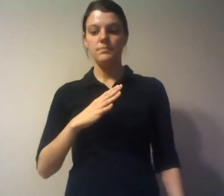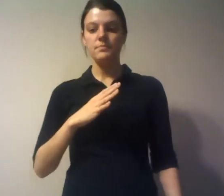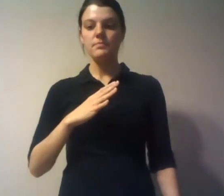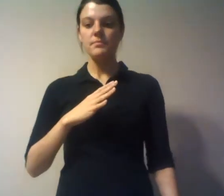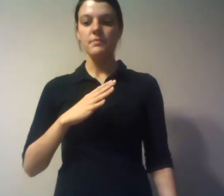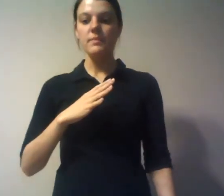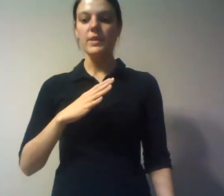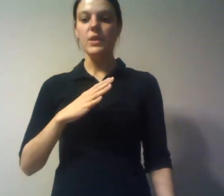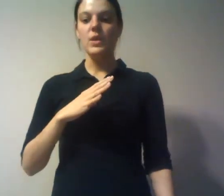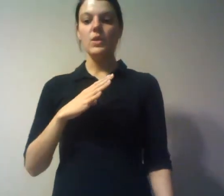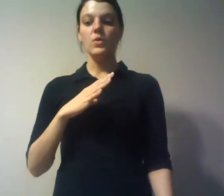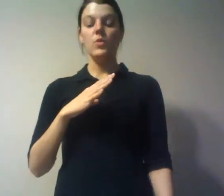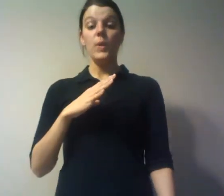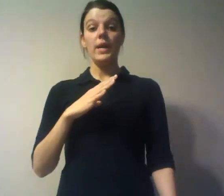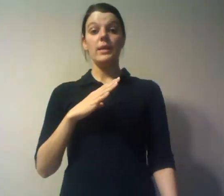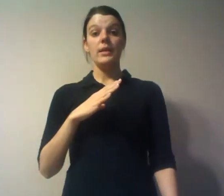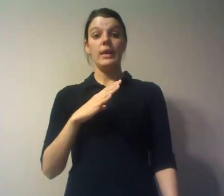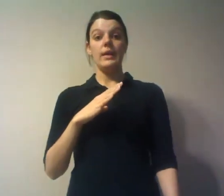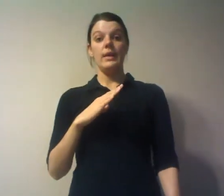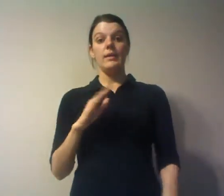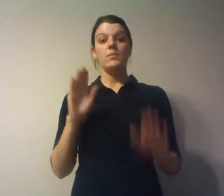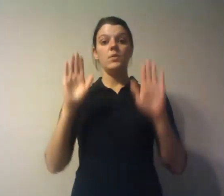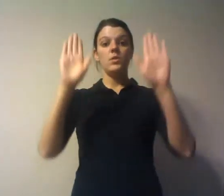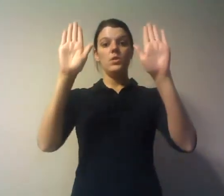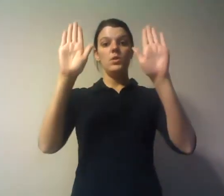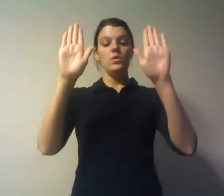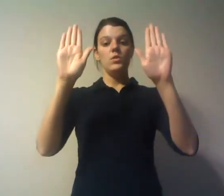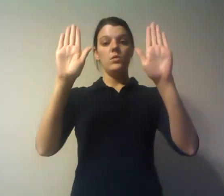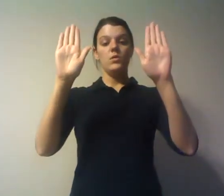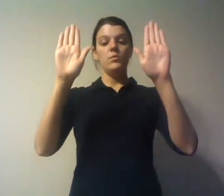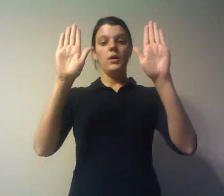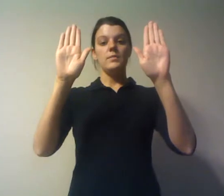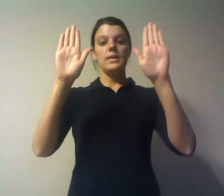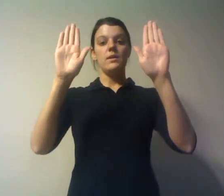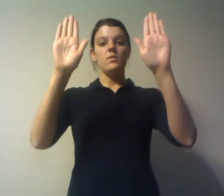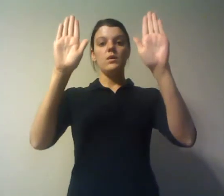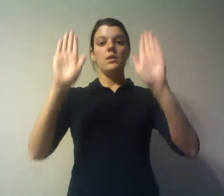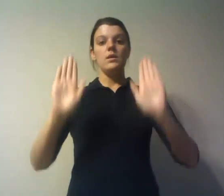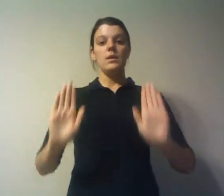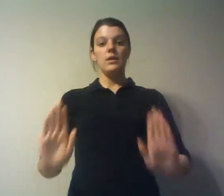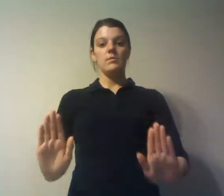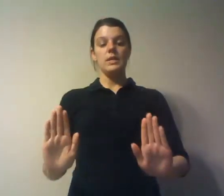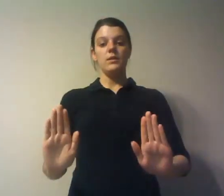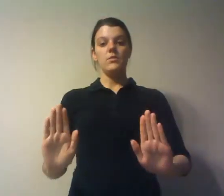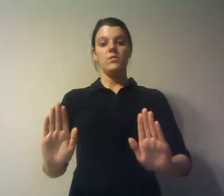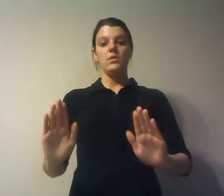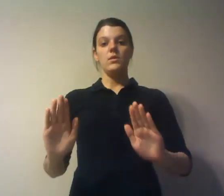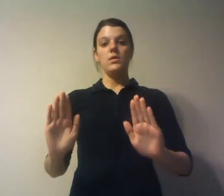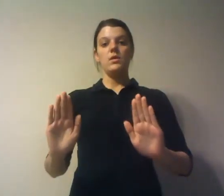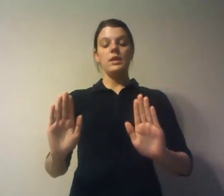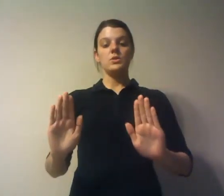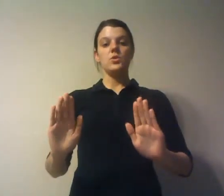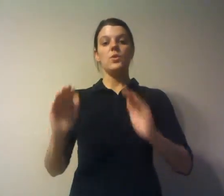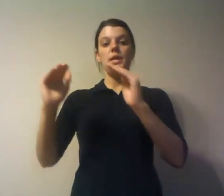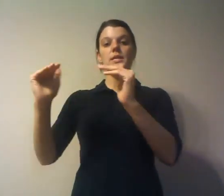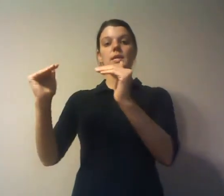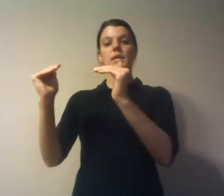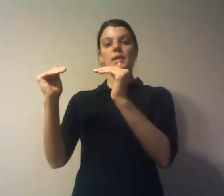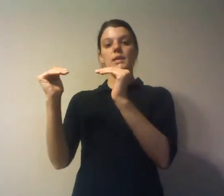Great I am. Hold palms out. then come down. That's great. And